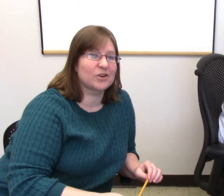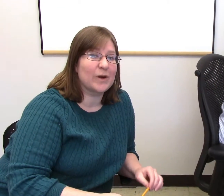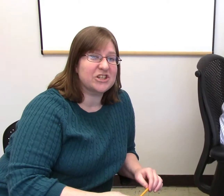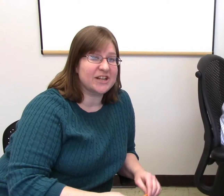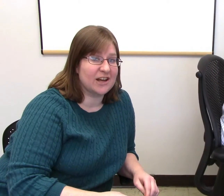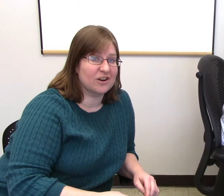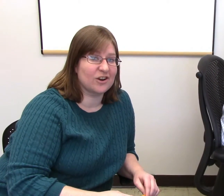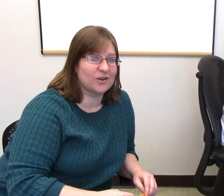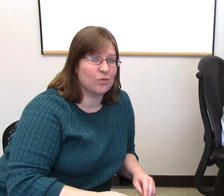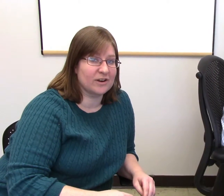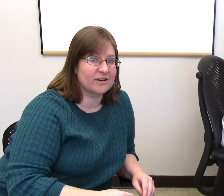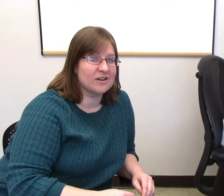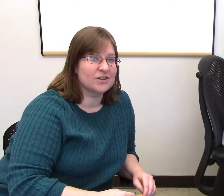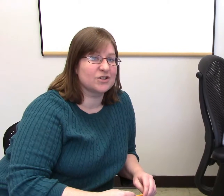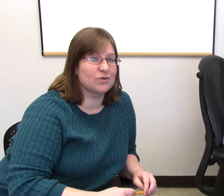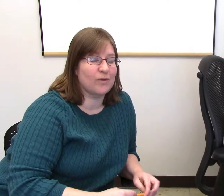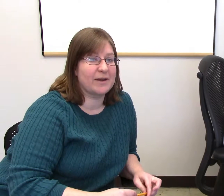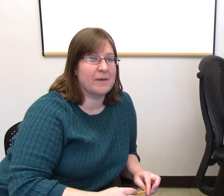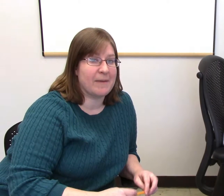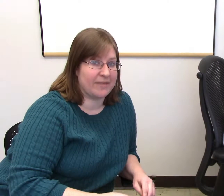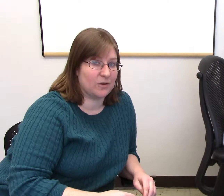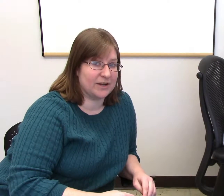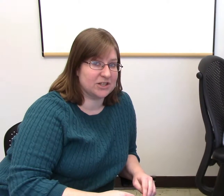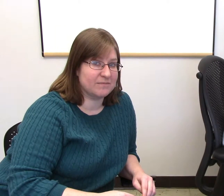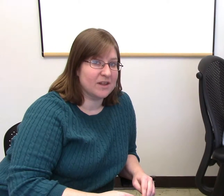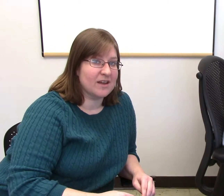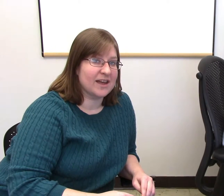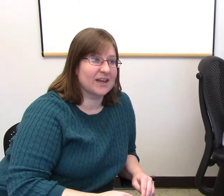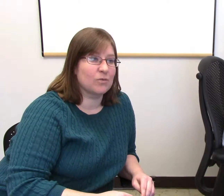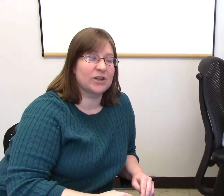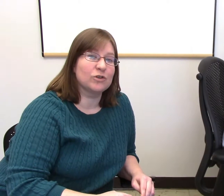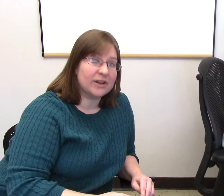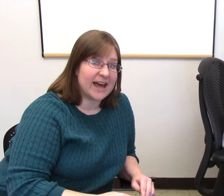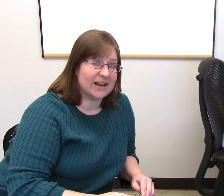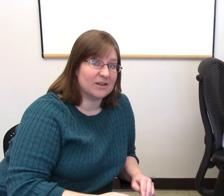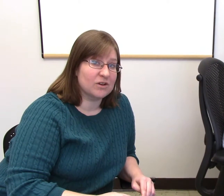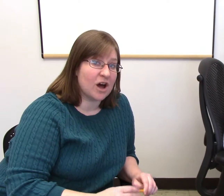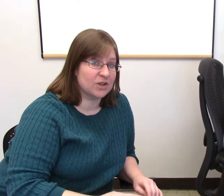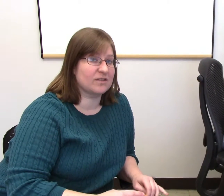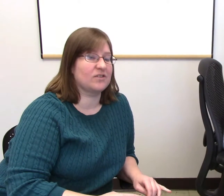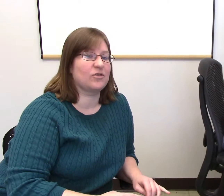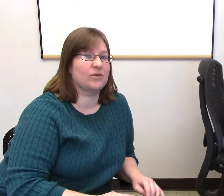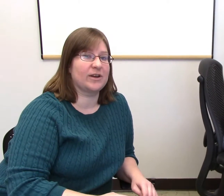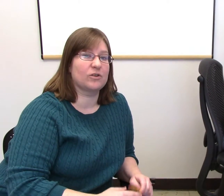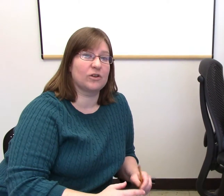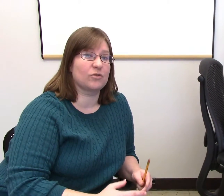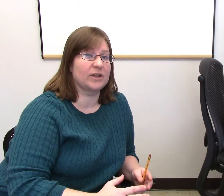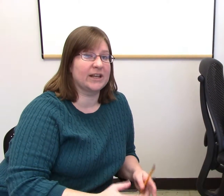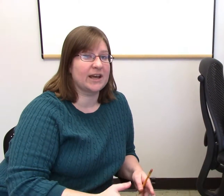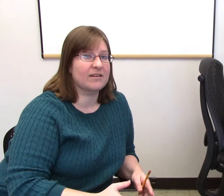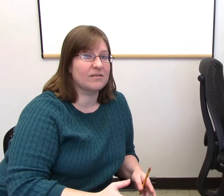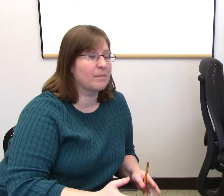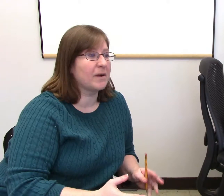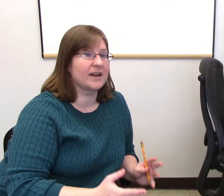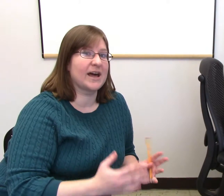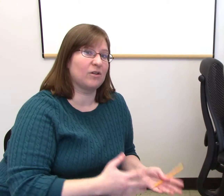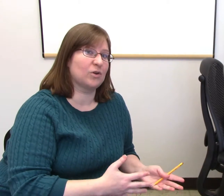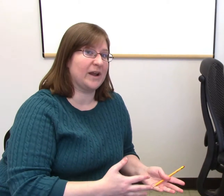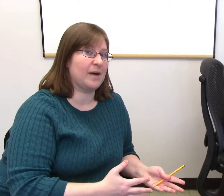Equation Editor in Word to write my math equation. And when you look at it, not using a screen reader, it looks really nice. But now look what happens